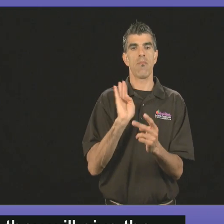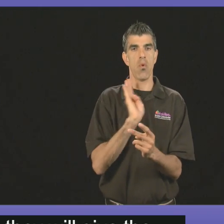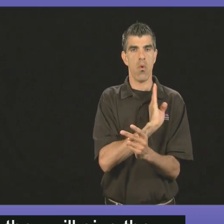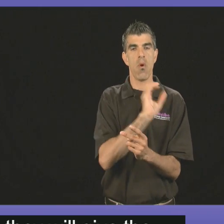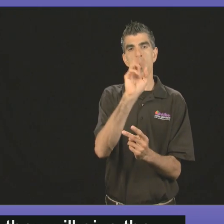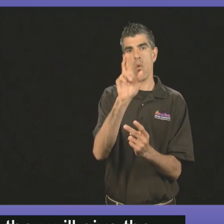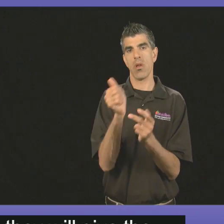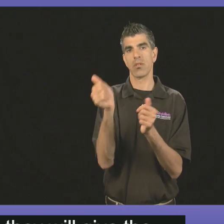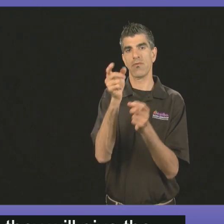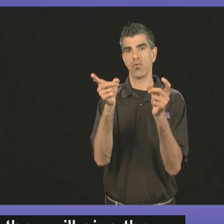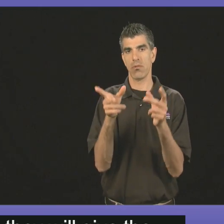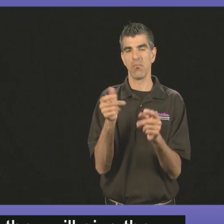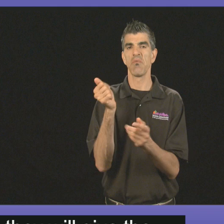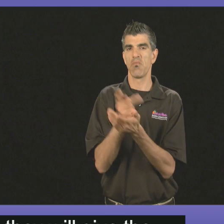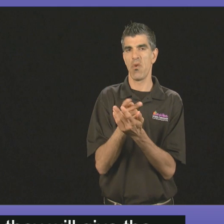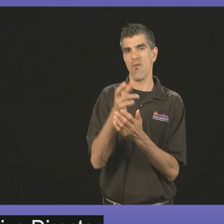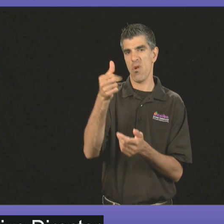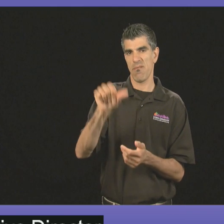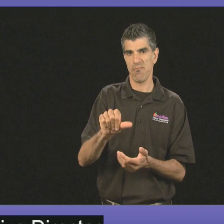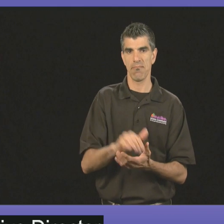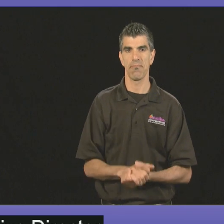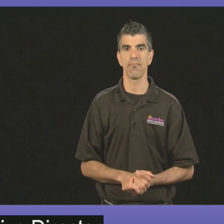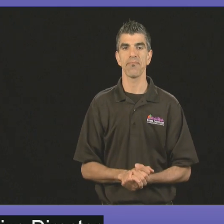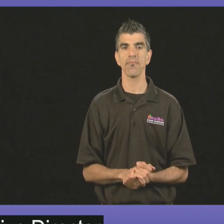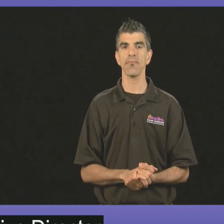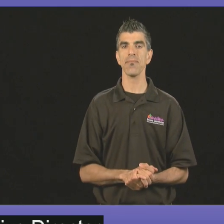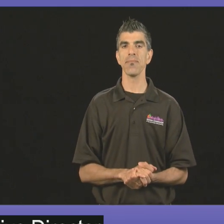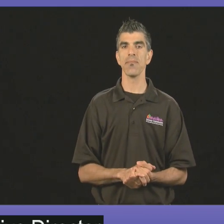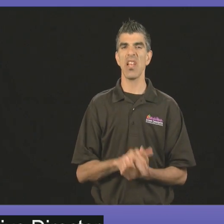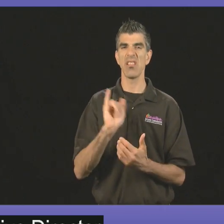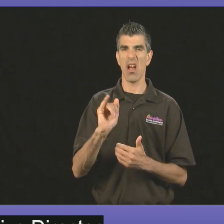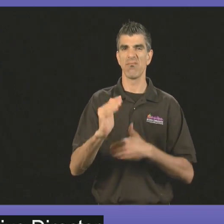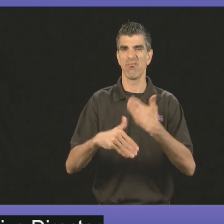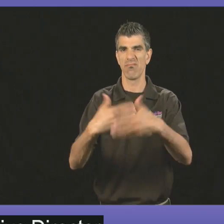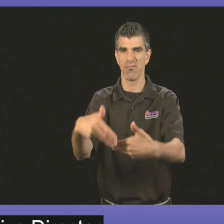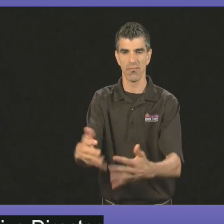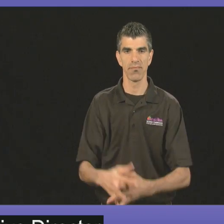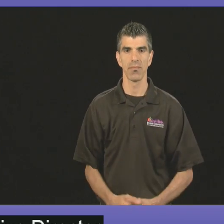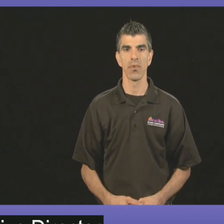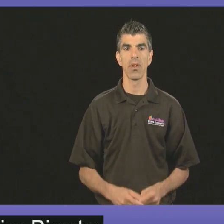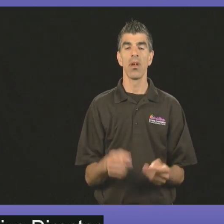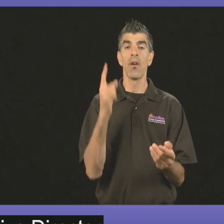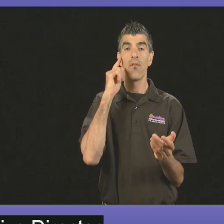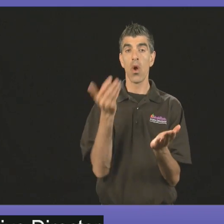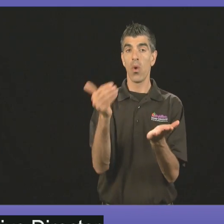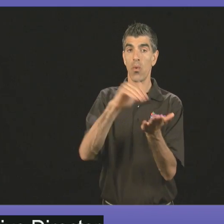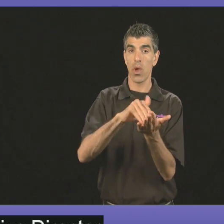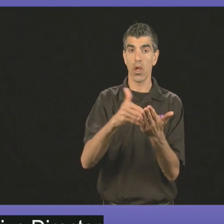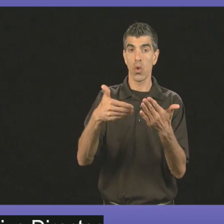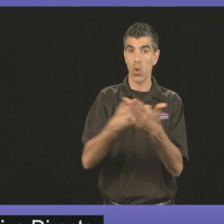give the recommendations to the full board or the executive director for approval or denial.